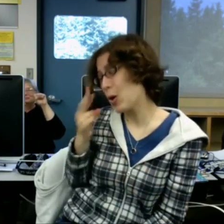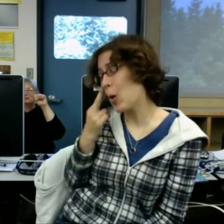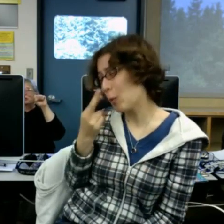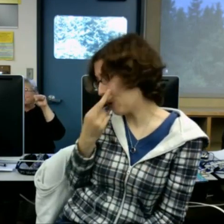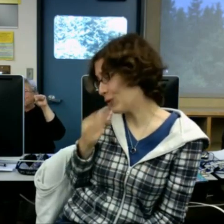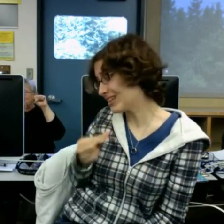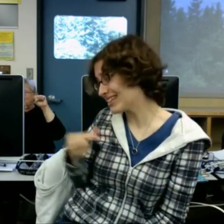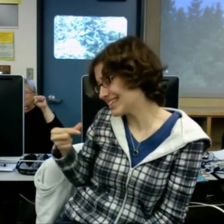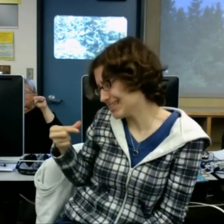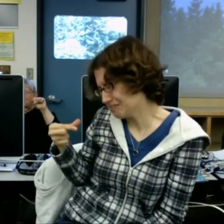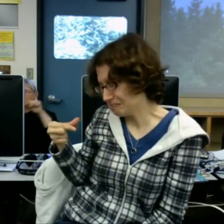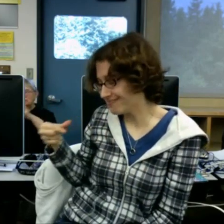"It's a rose, here you go."